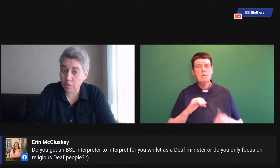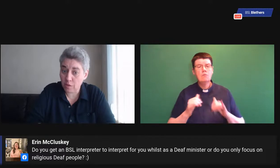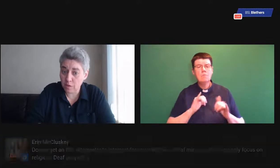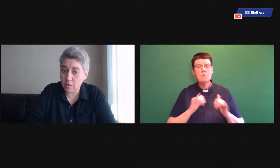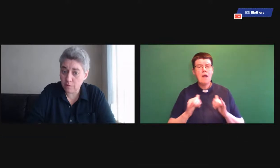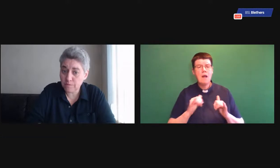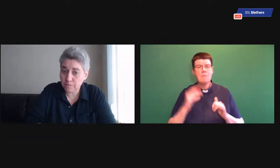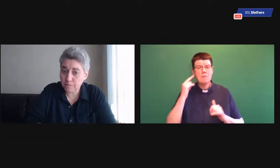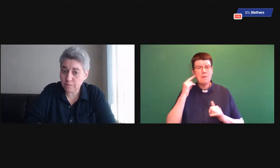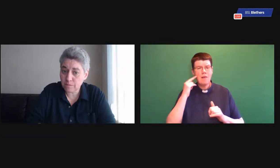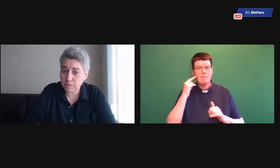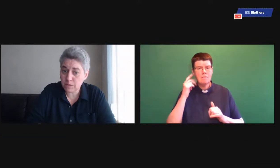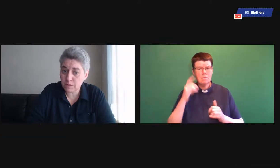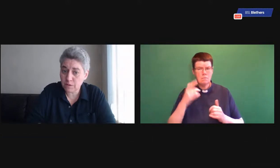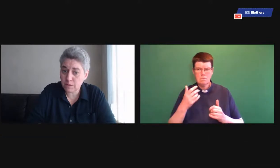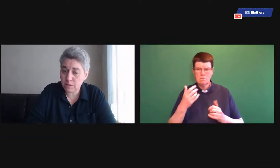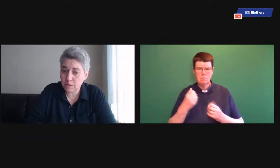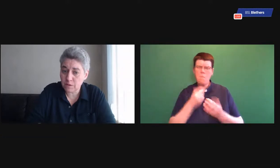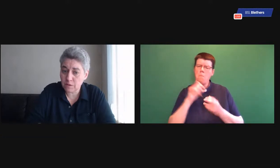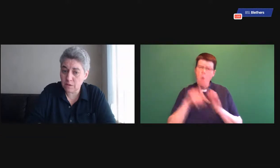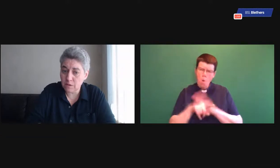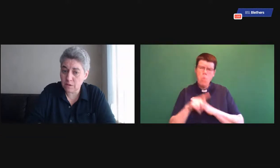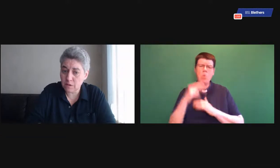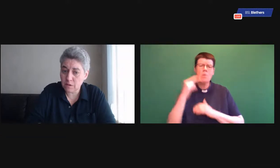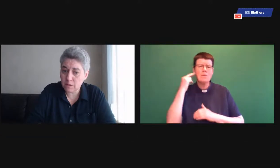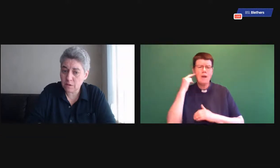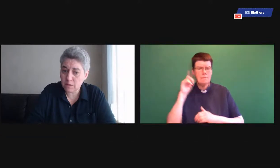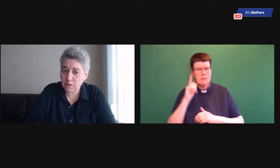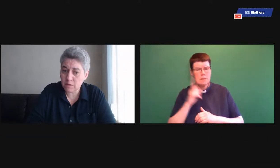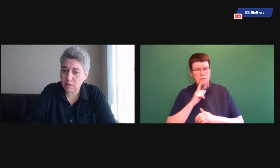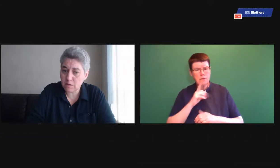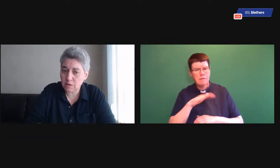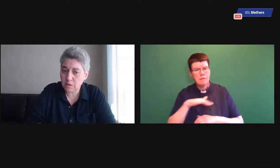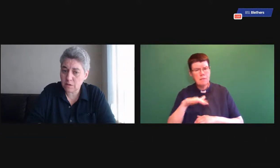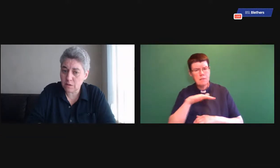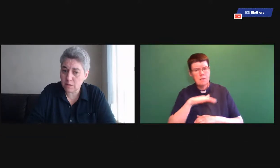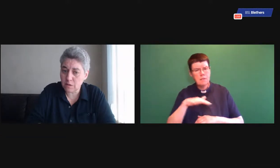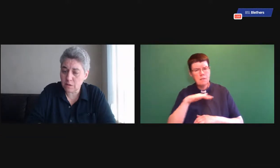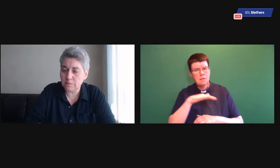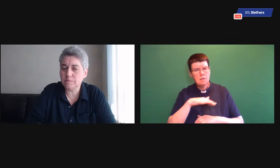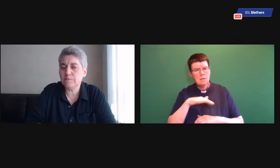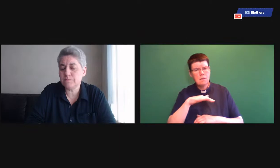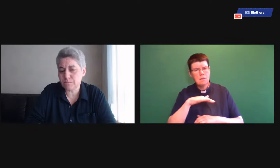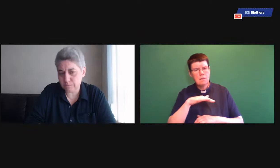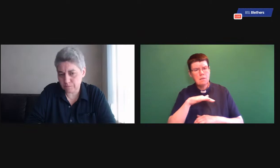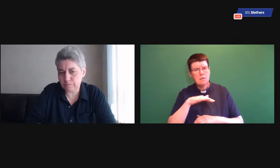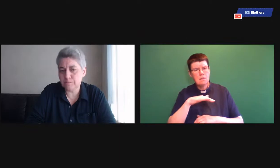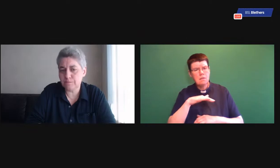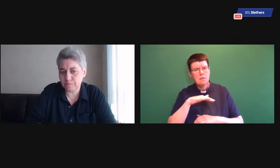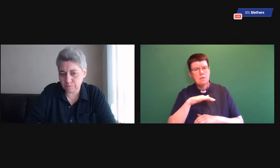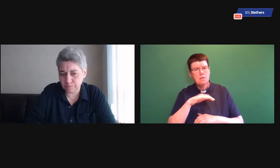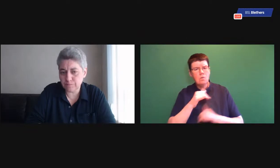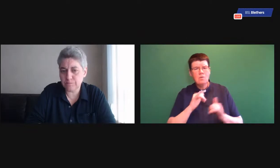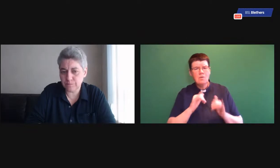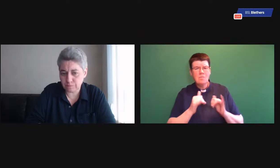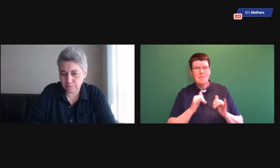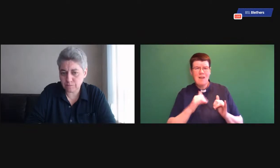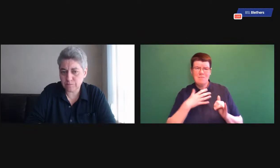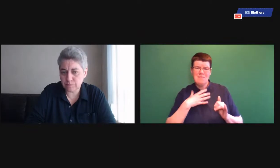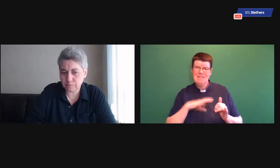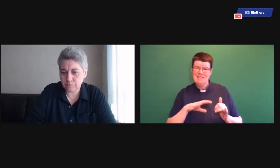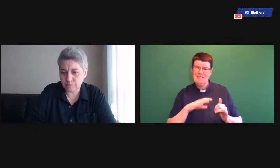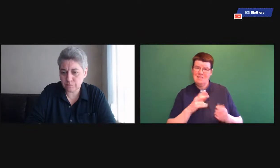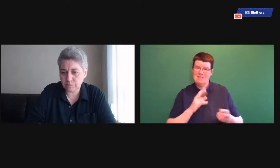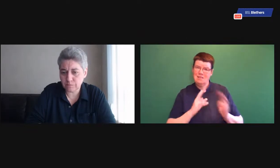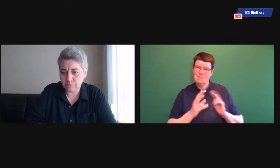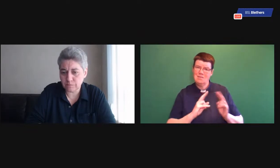Oh no, I do both. Sometimes I have deaf only. Most is deaf people have hearing families, you know that.